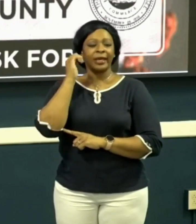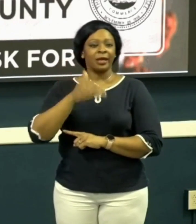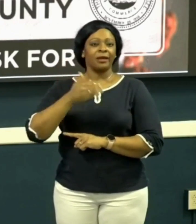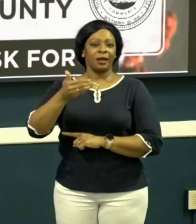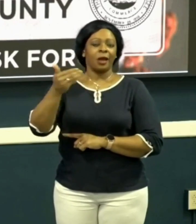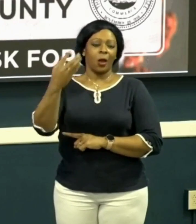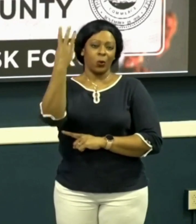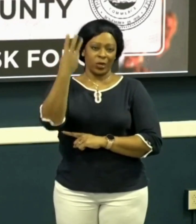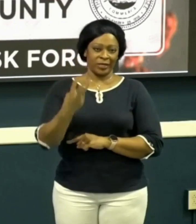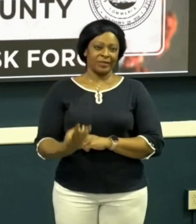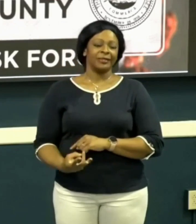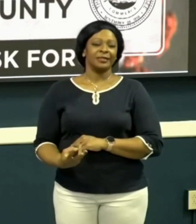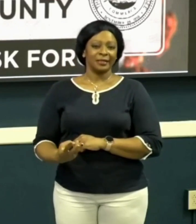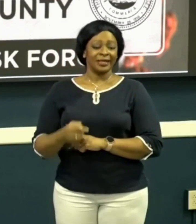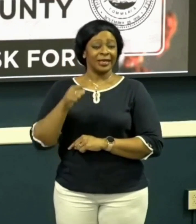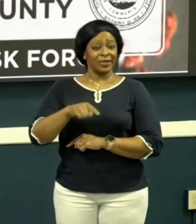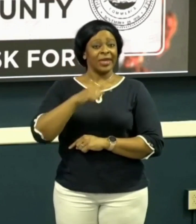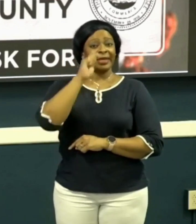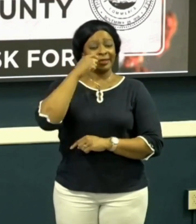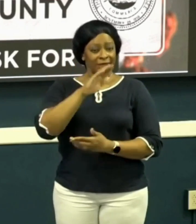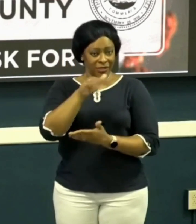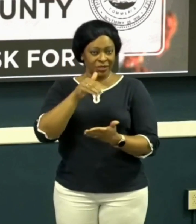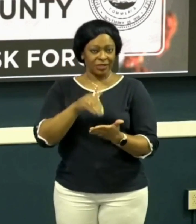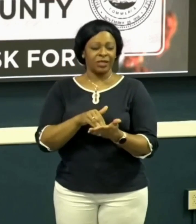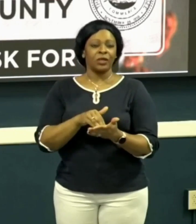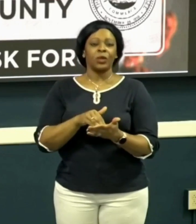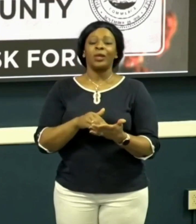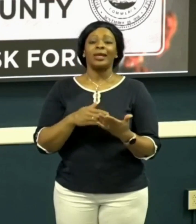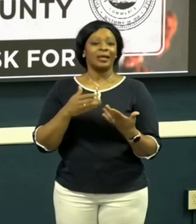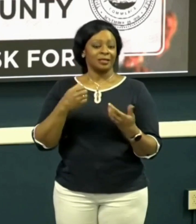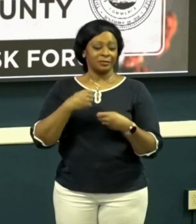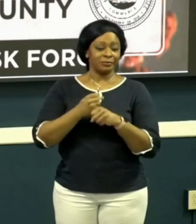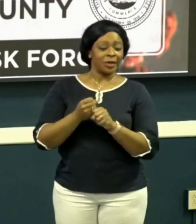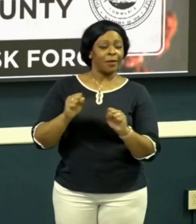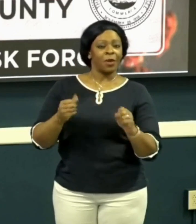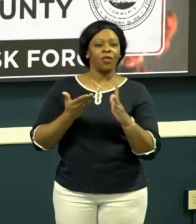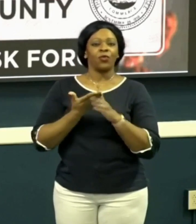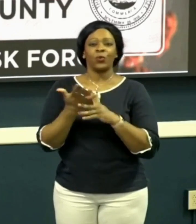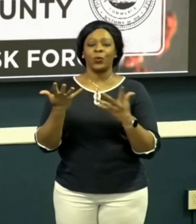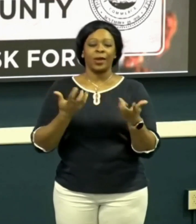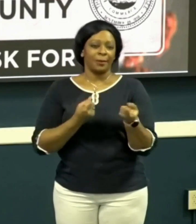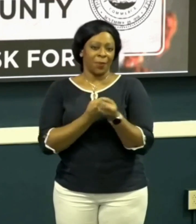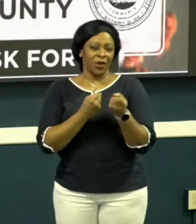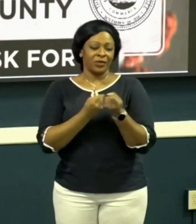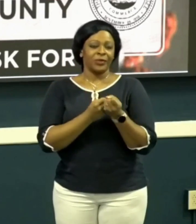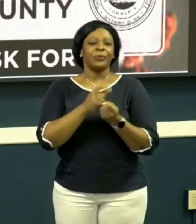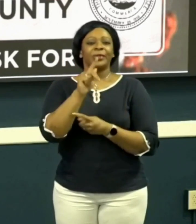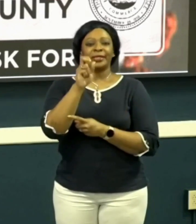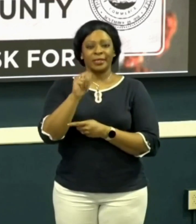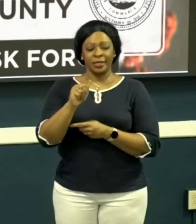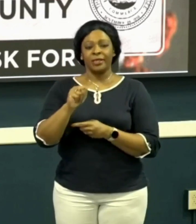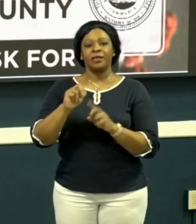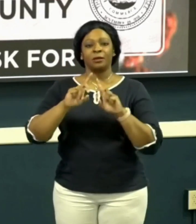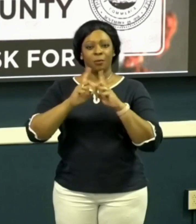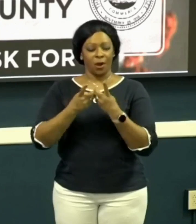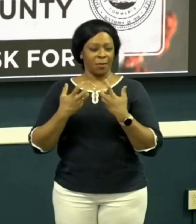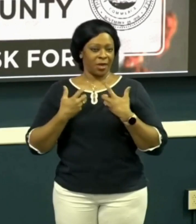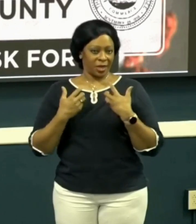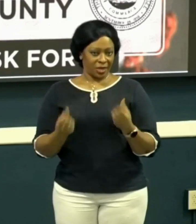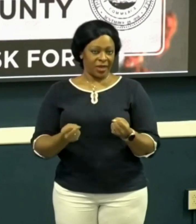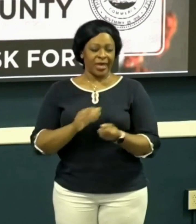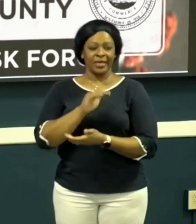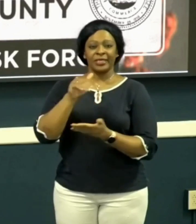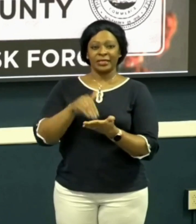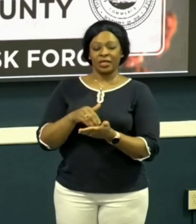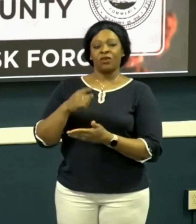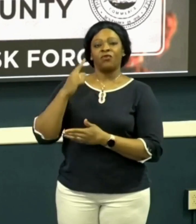other Wednesday. This testing site is made possible through a partnership with Tennessee Department of Health and the Centers